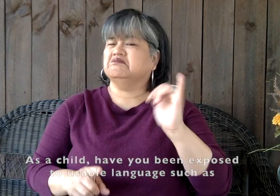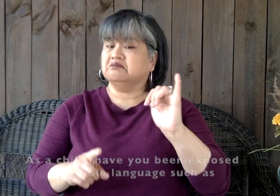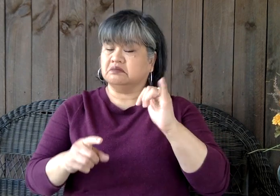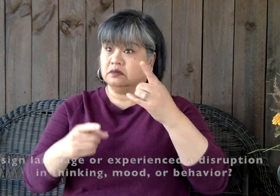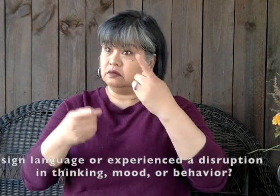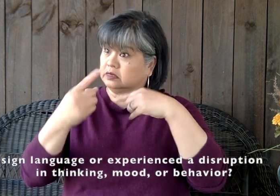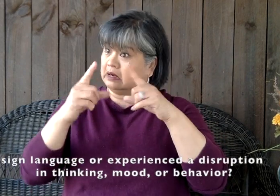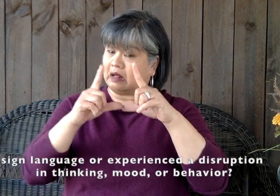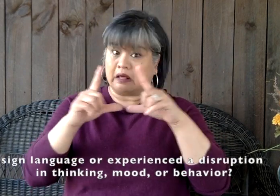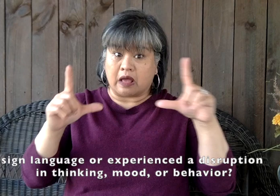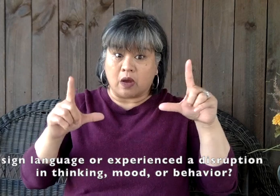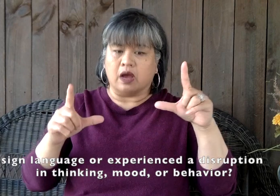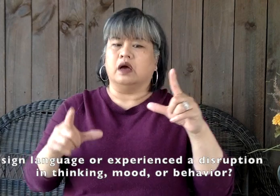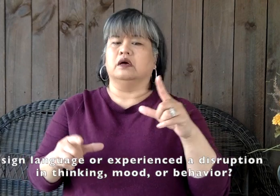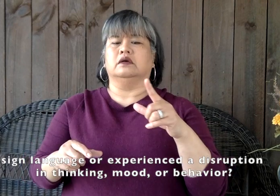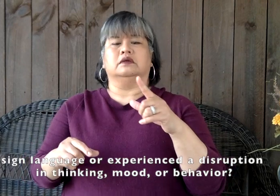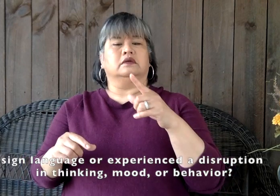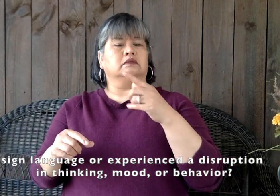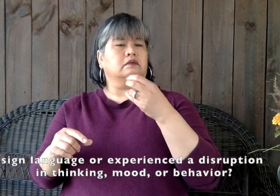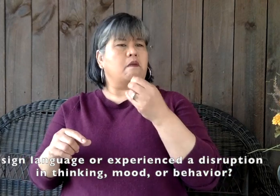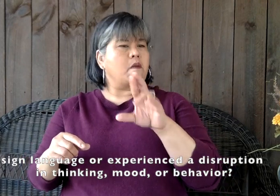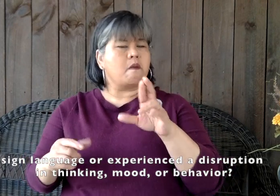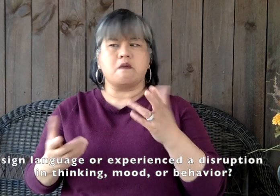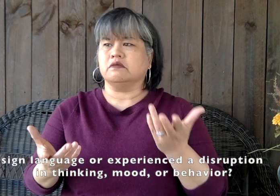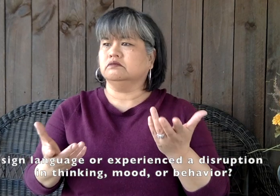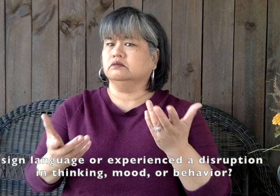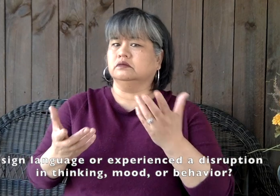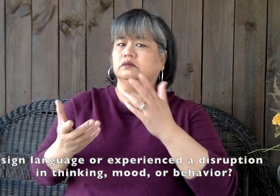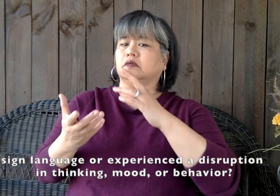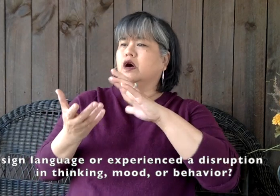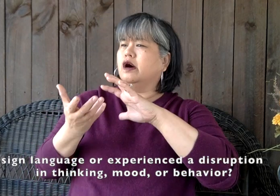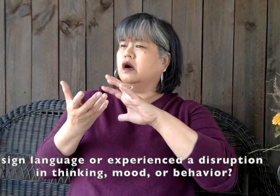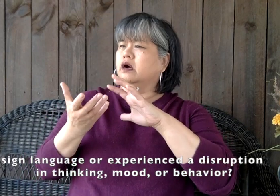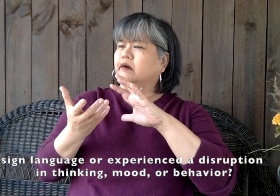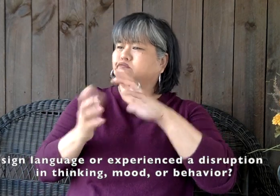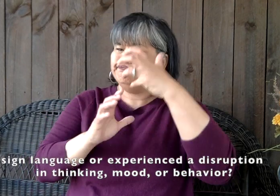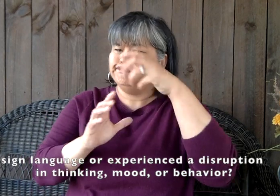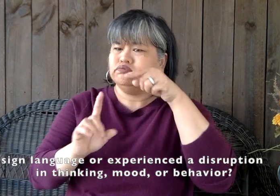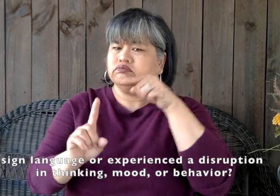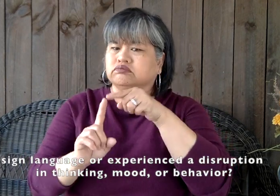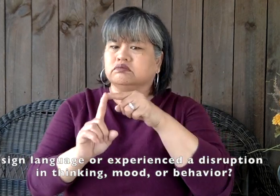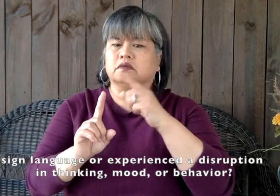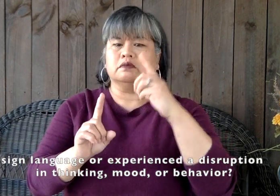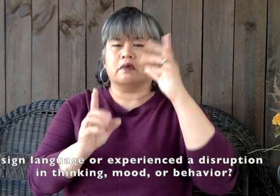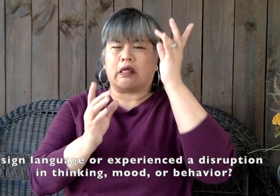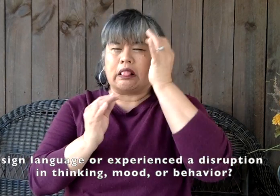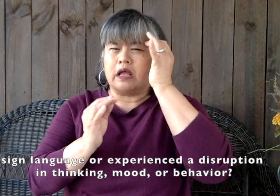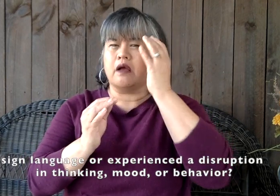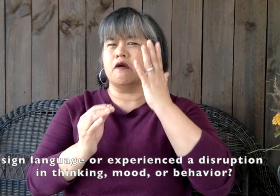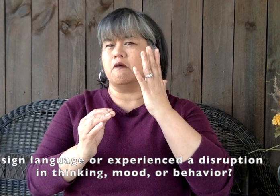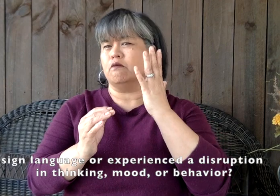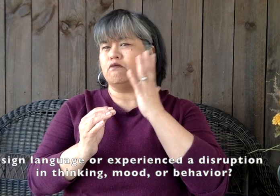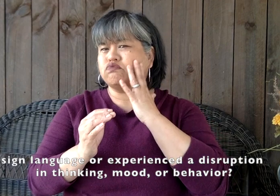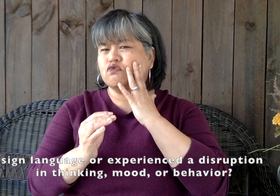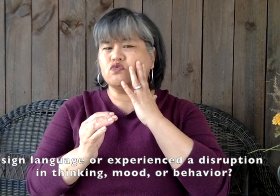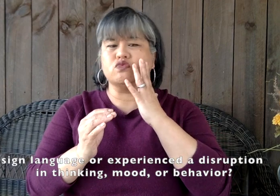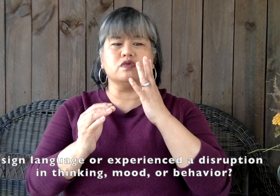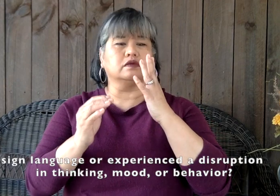such as sign language, or experienced a disruption in thinking or mood behavior?